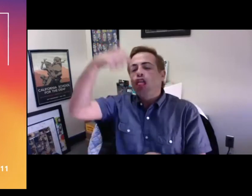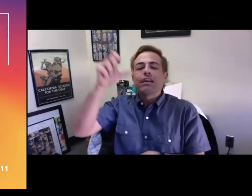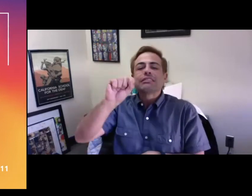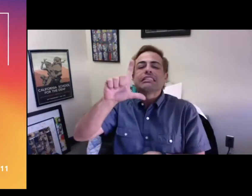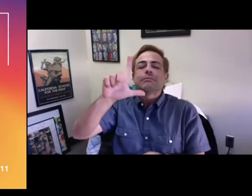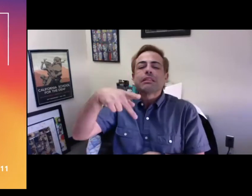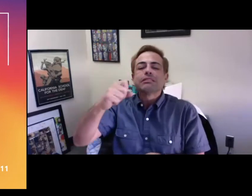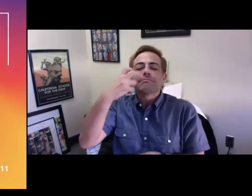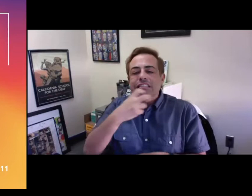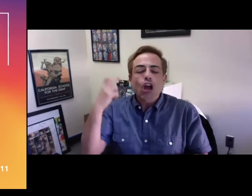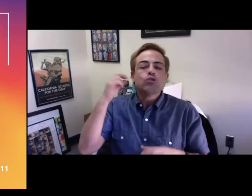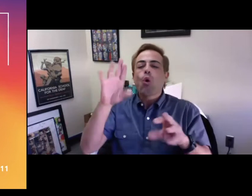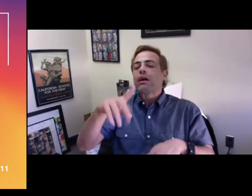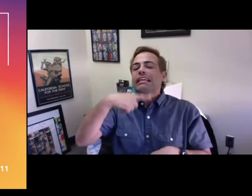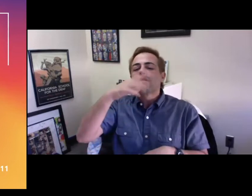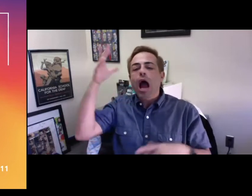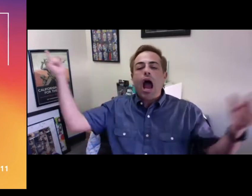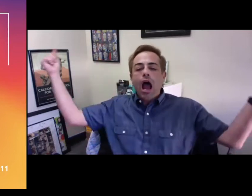CSD, and